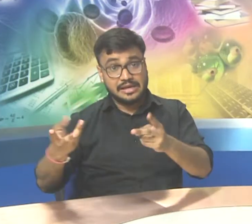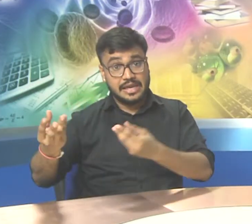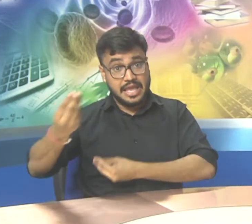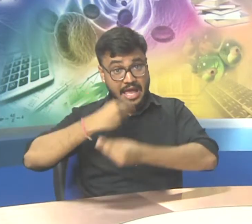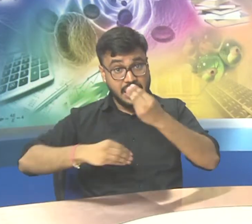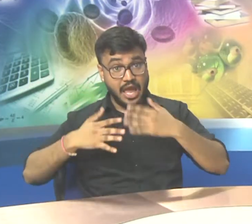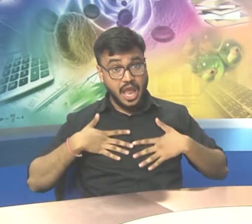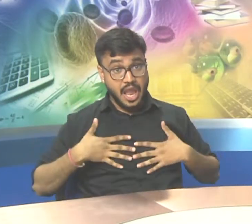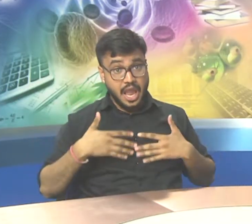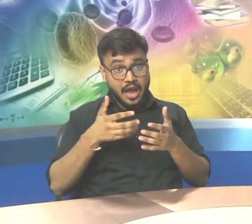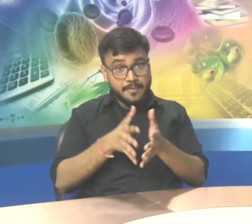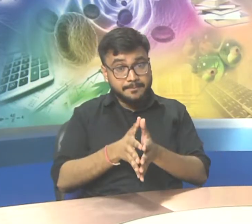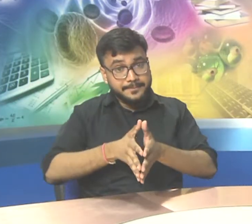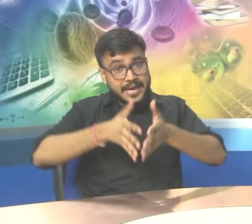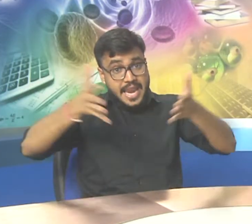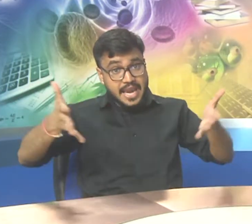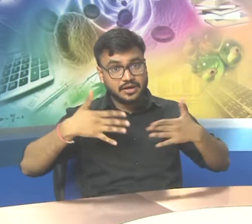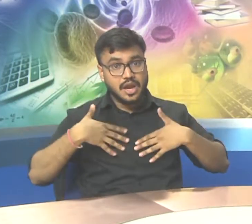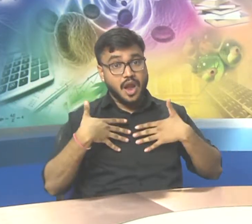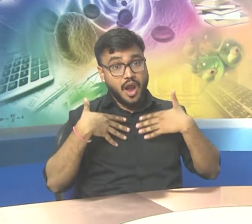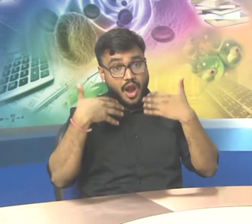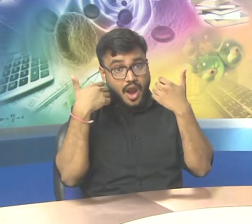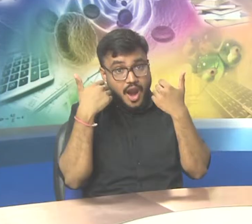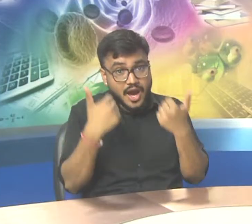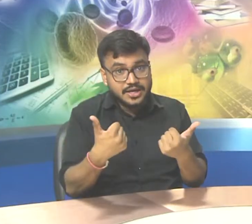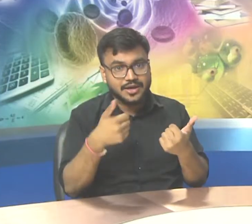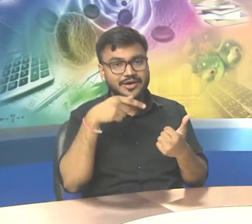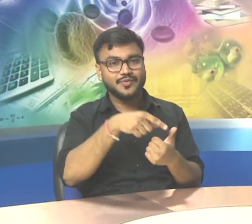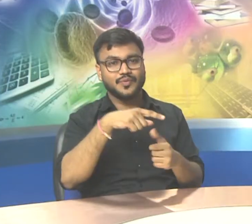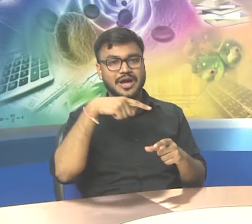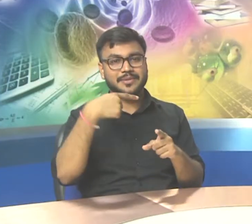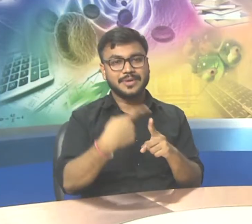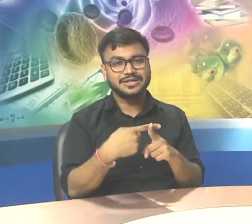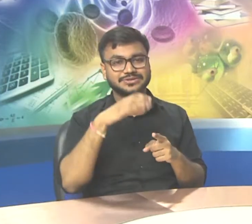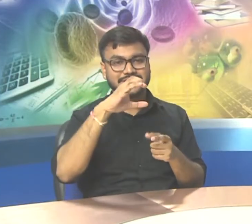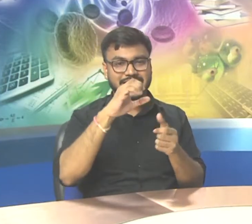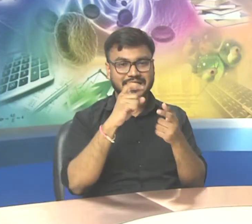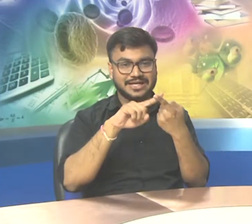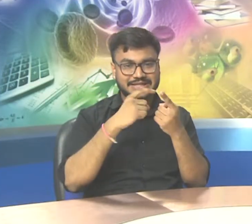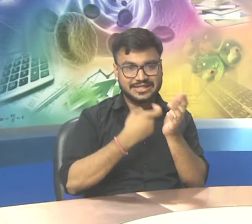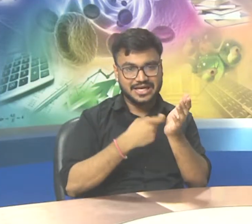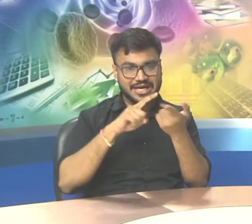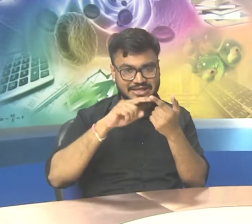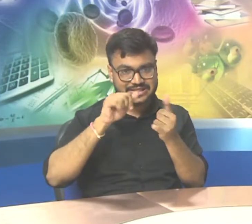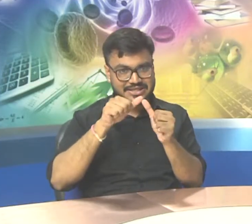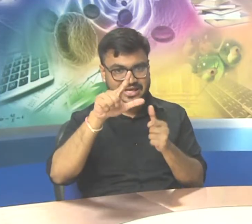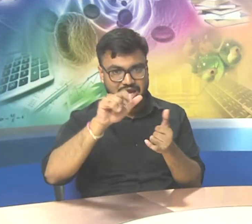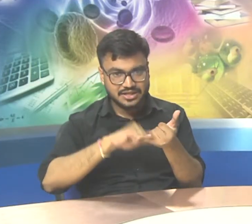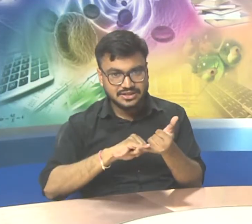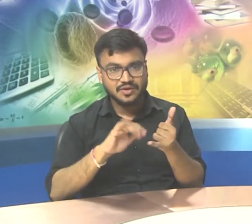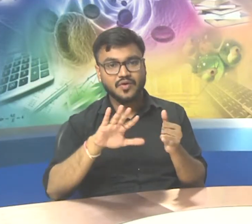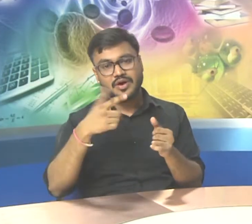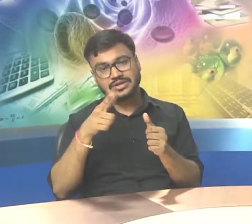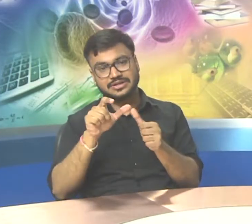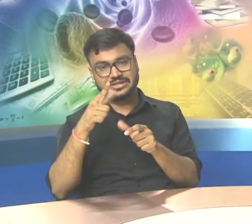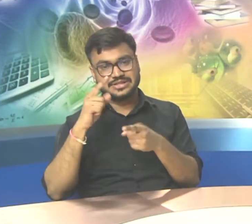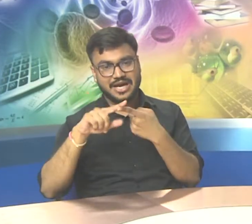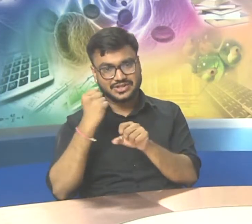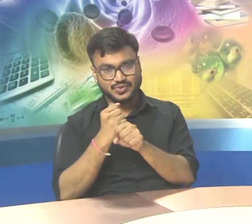in foods like cereals, legumes, pulses and potato.